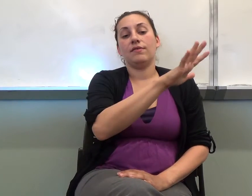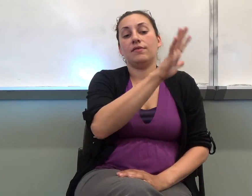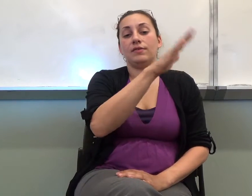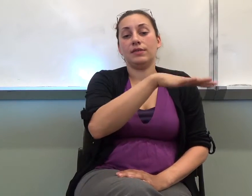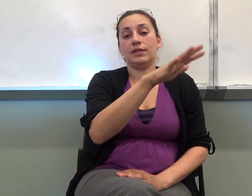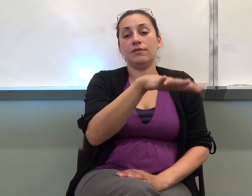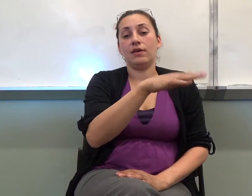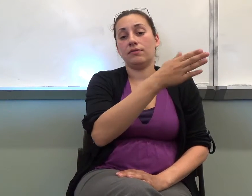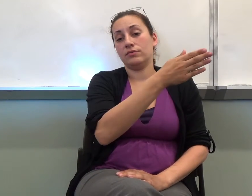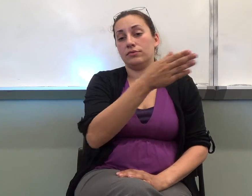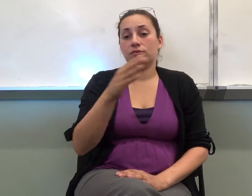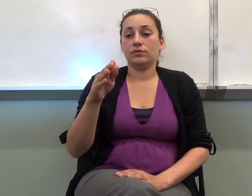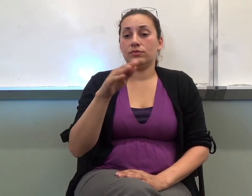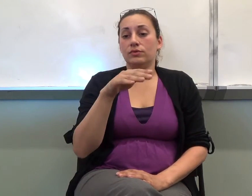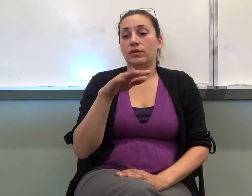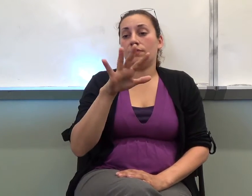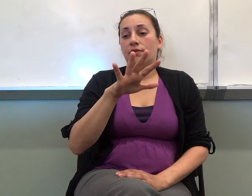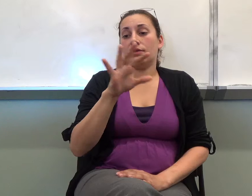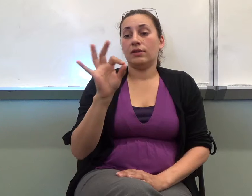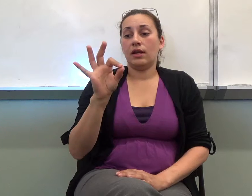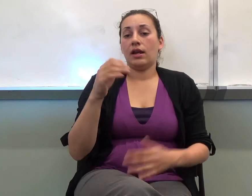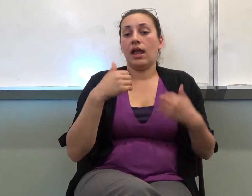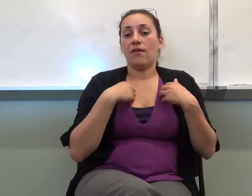has 11.